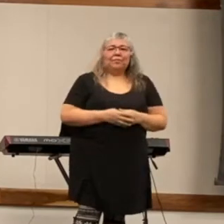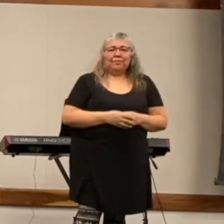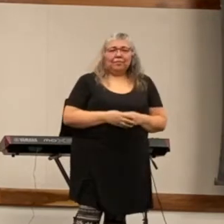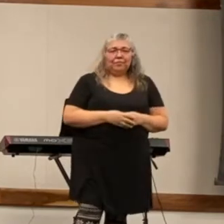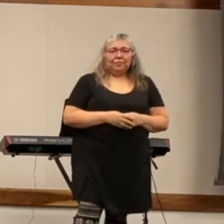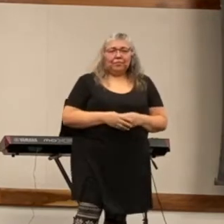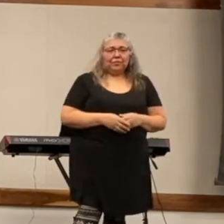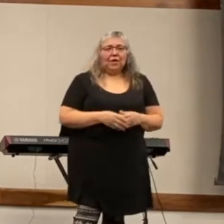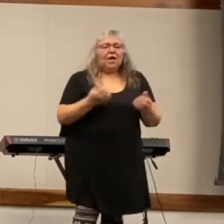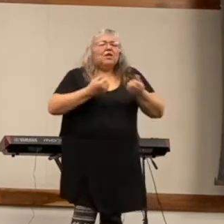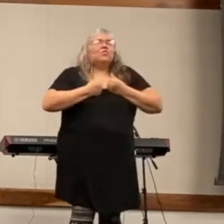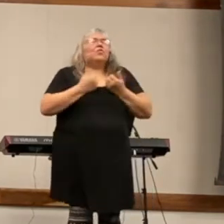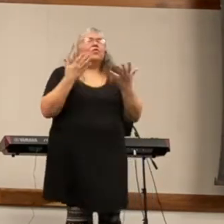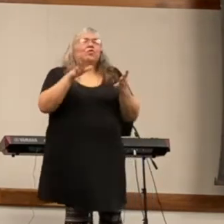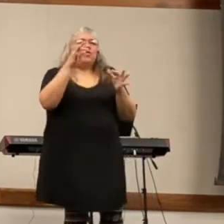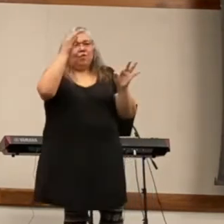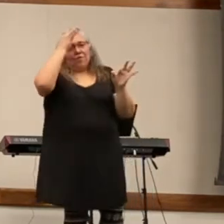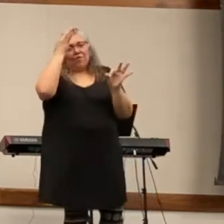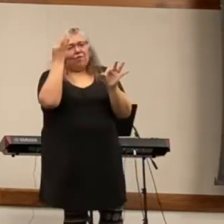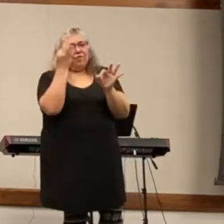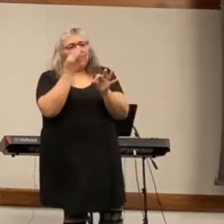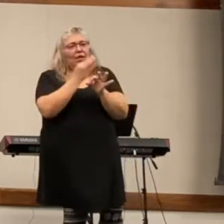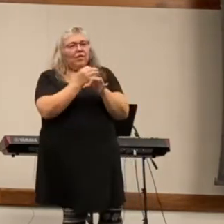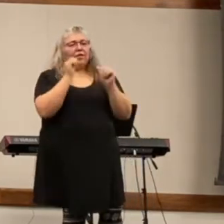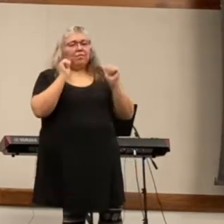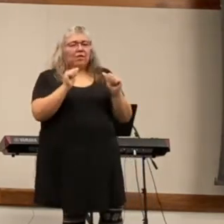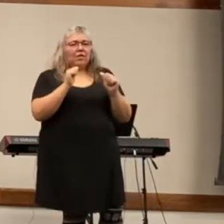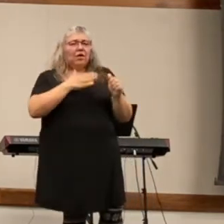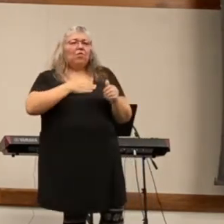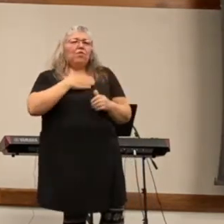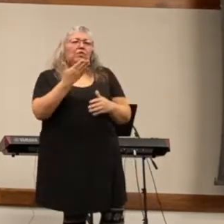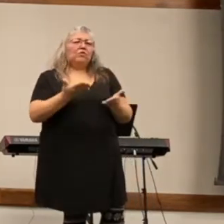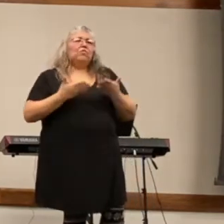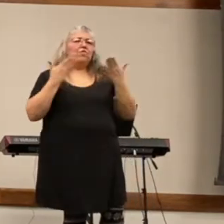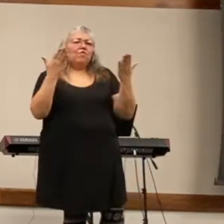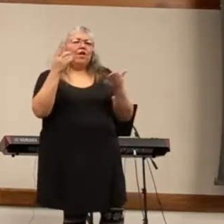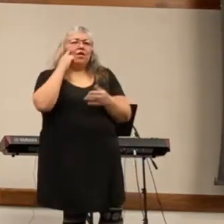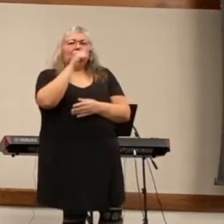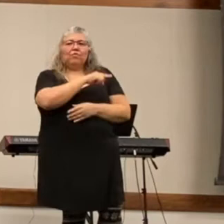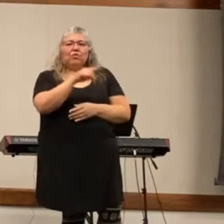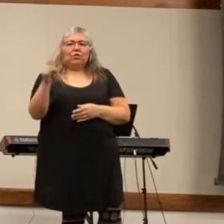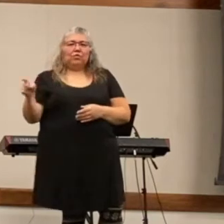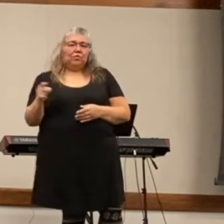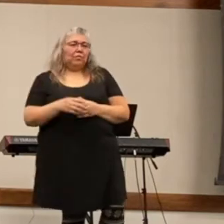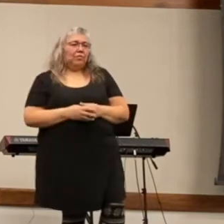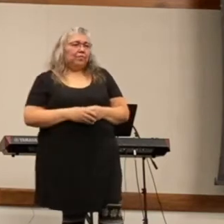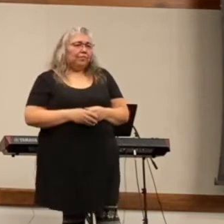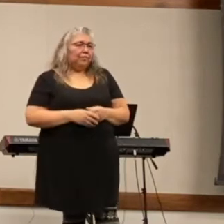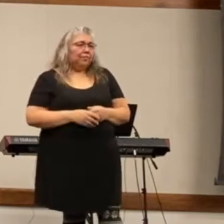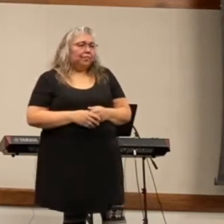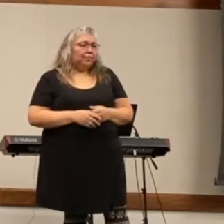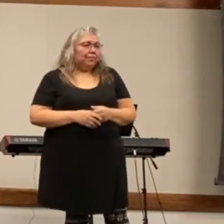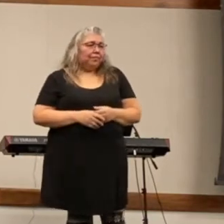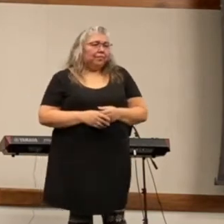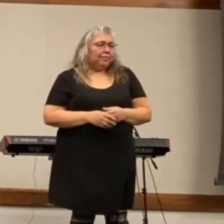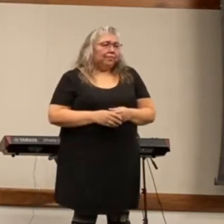And expresses your faith in his ability and willingness to provide for you.